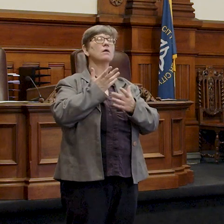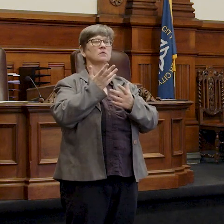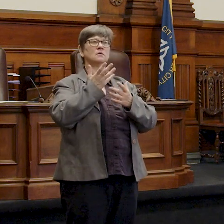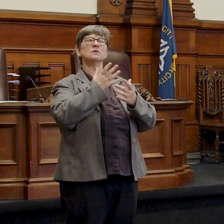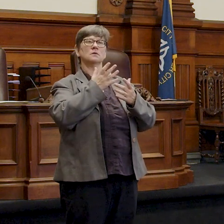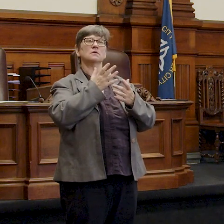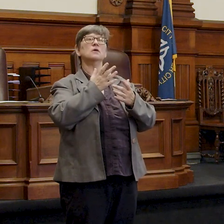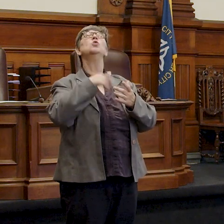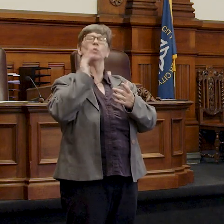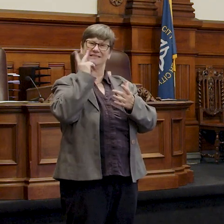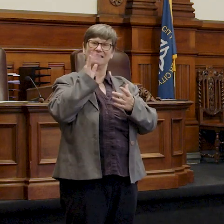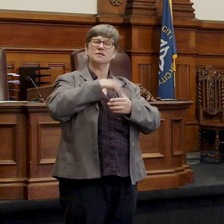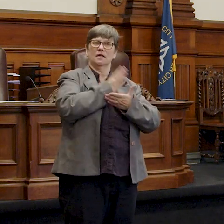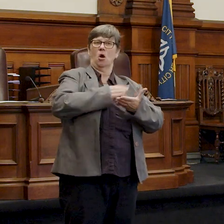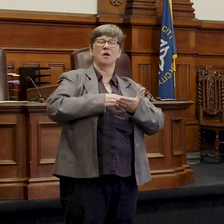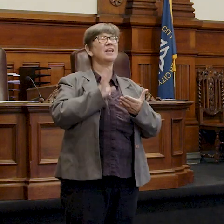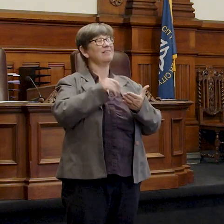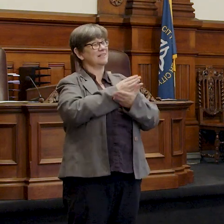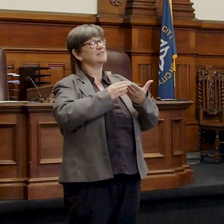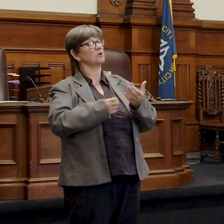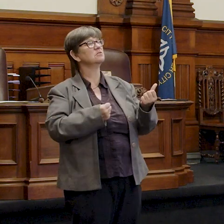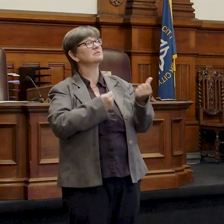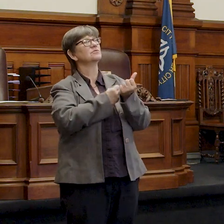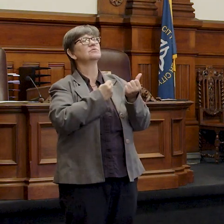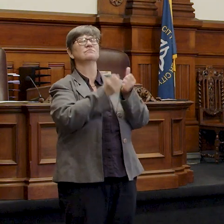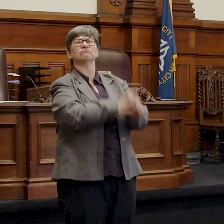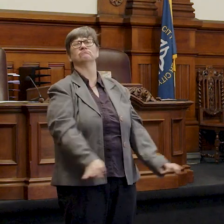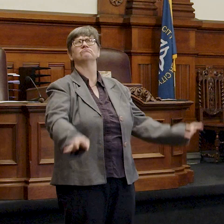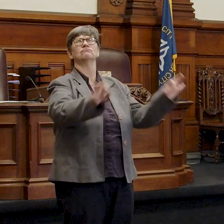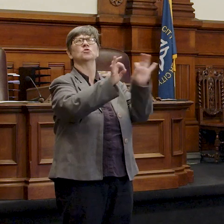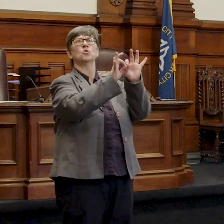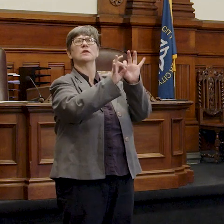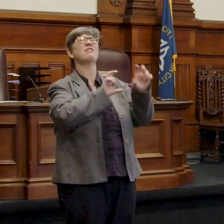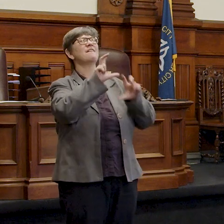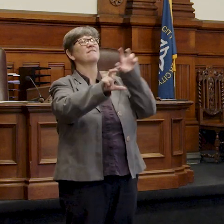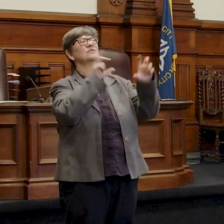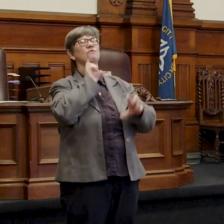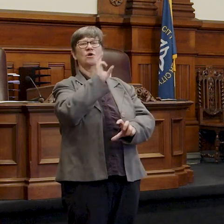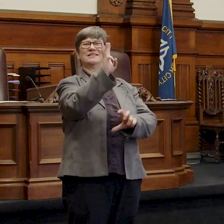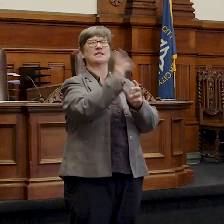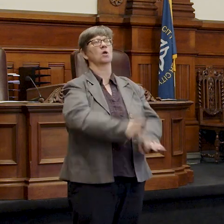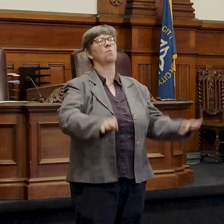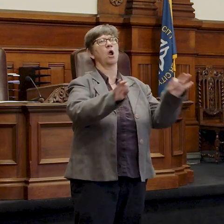several critical investments across all 6 priority areas of the administration.